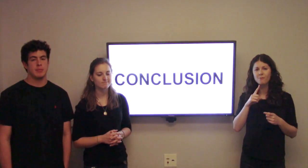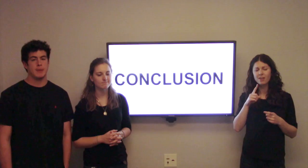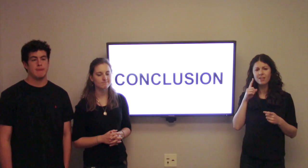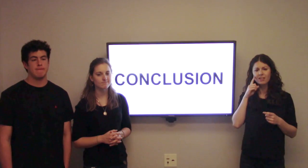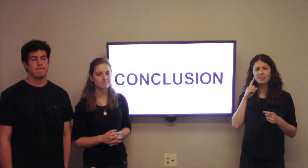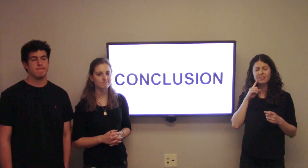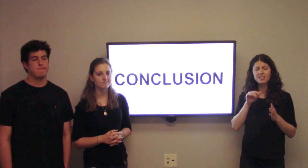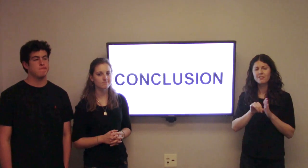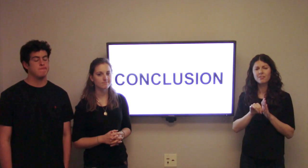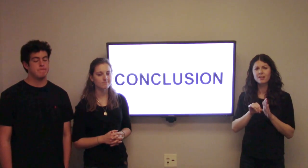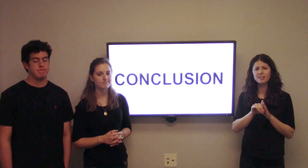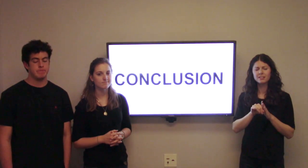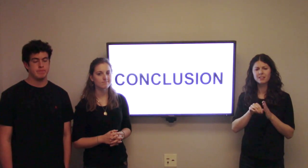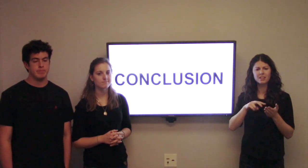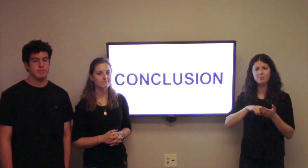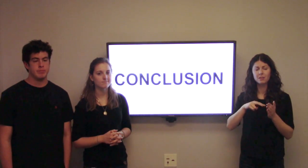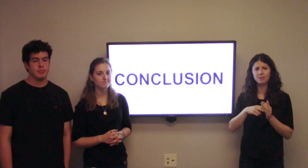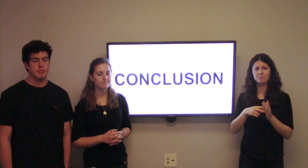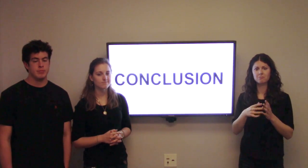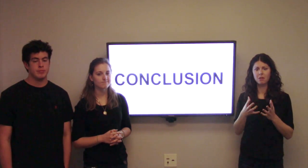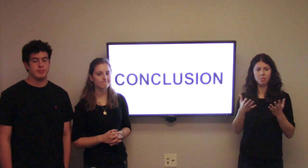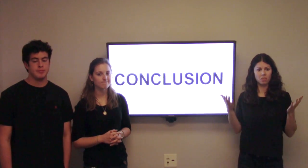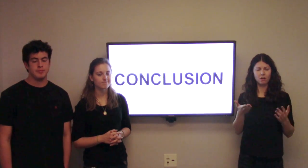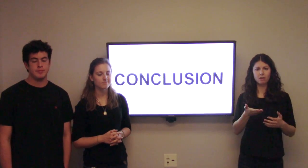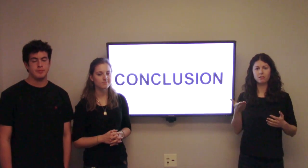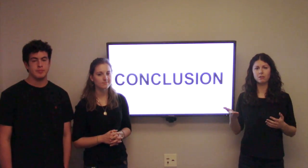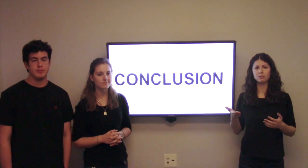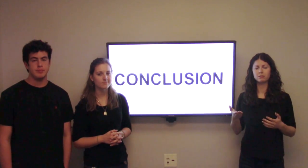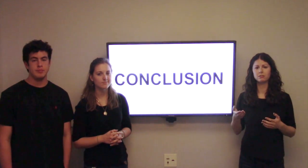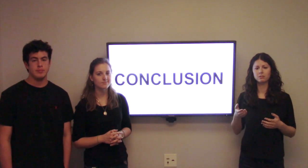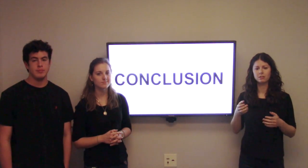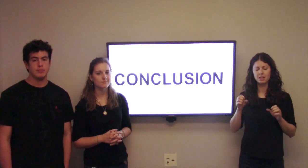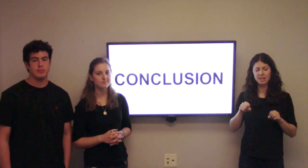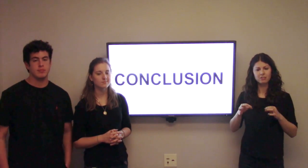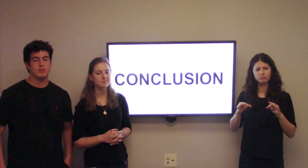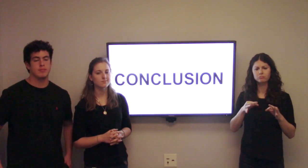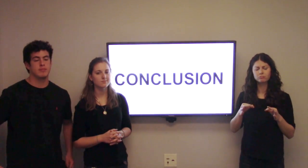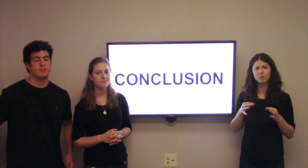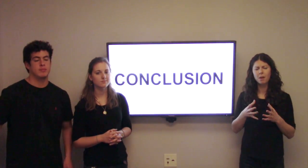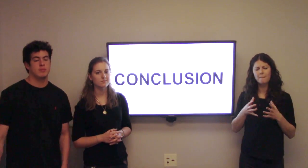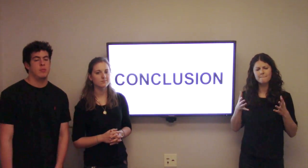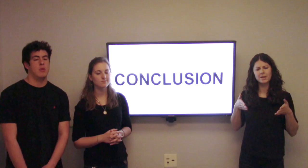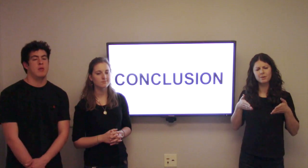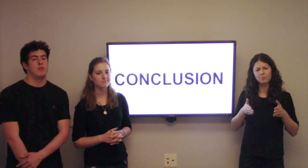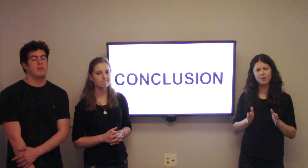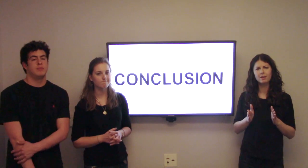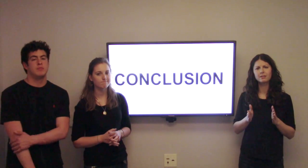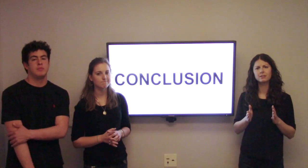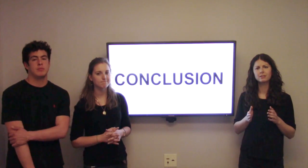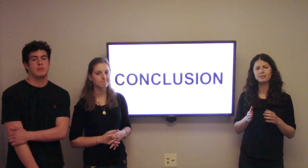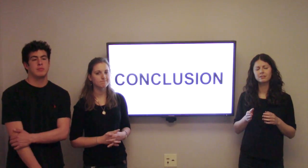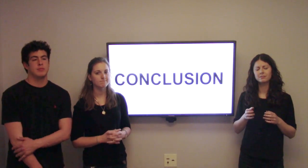But really, the identity of the deaf community can mean many things. It can be described in many different ways.